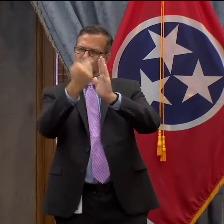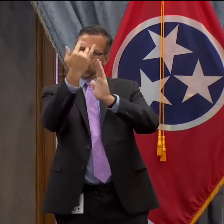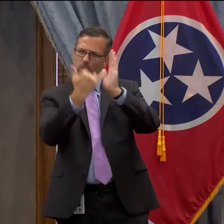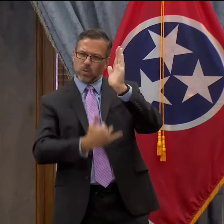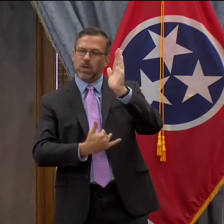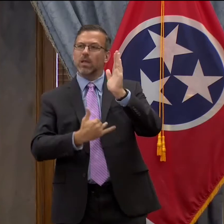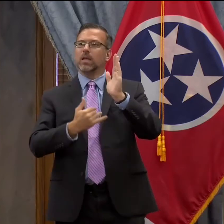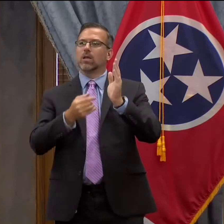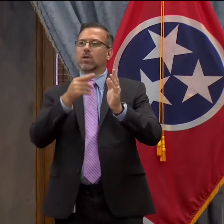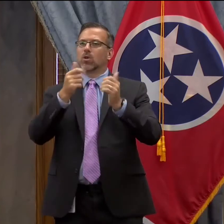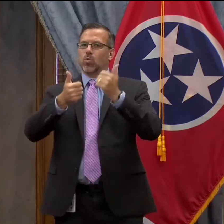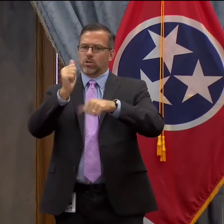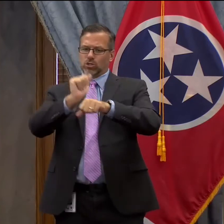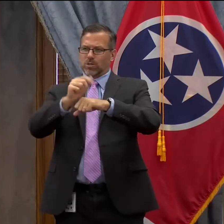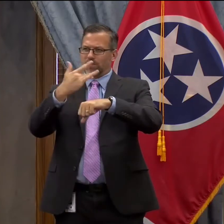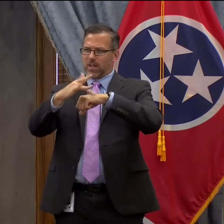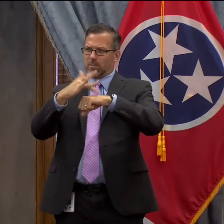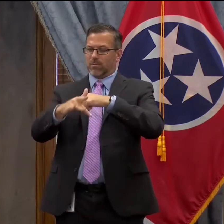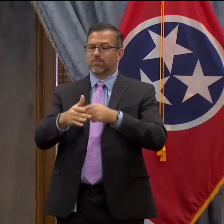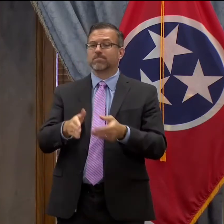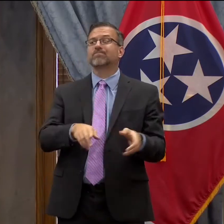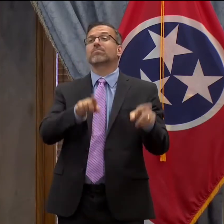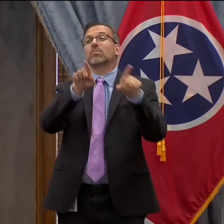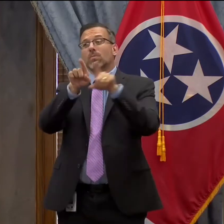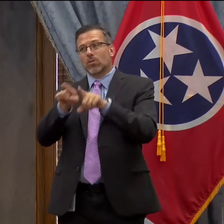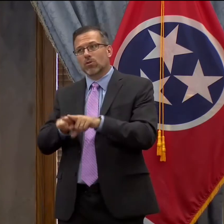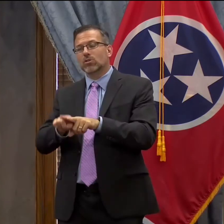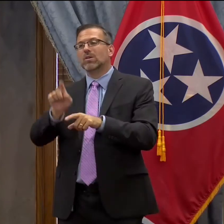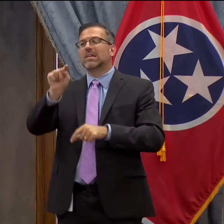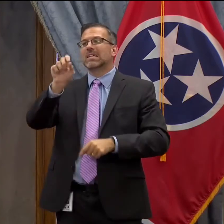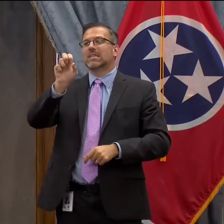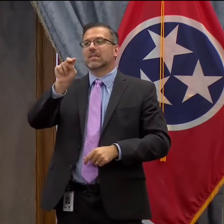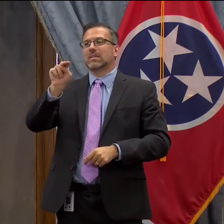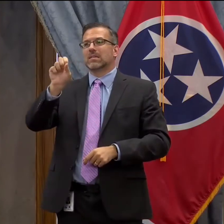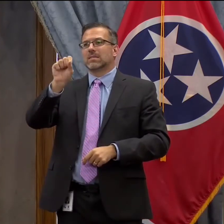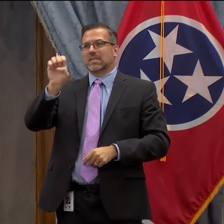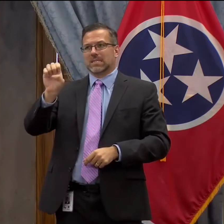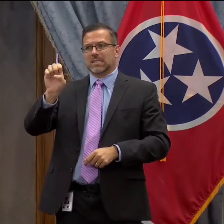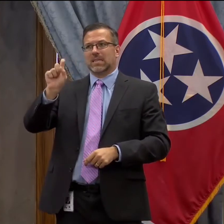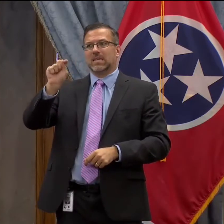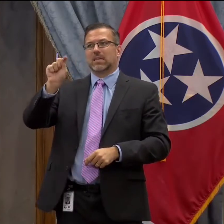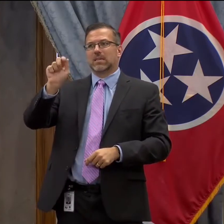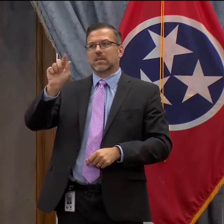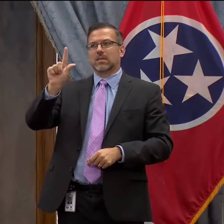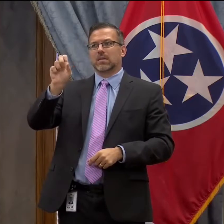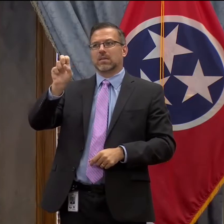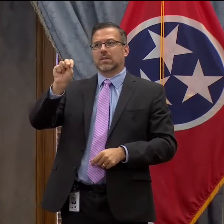in this pandemic. We also have a tool called Tennessee Talent Exchange that matches